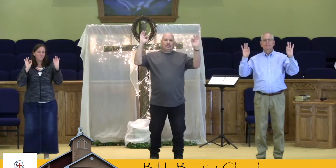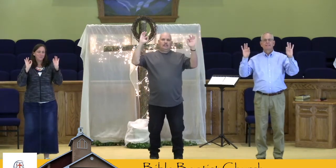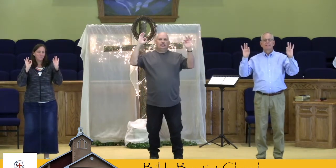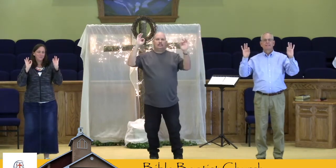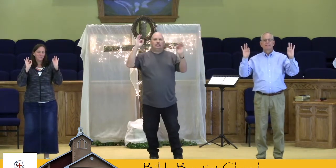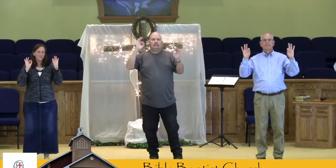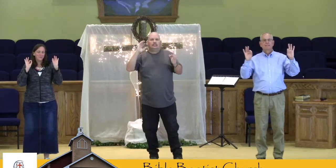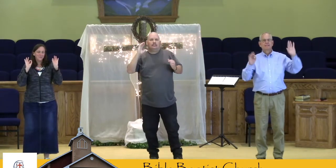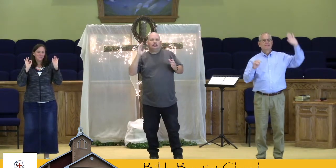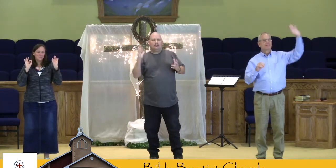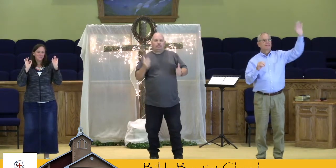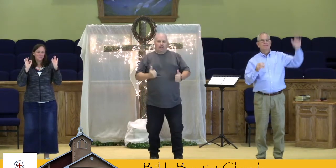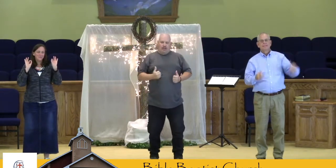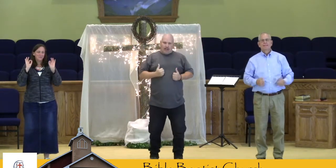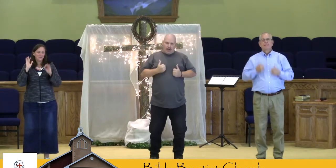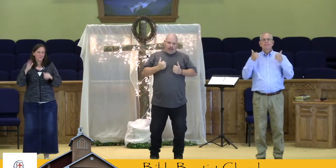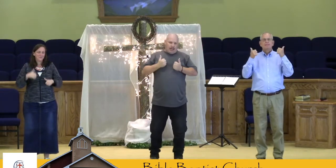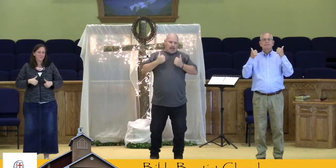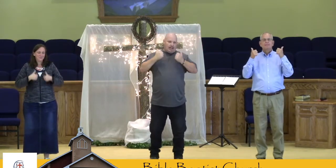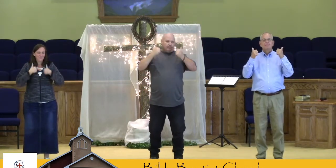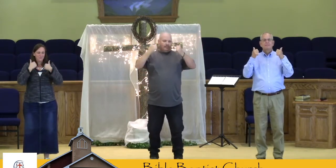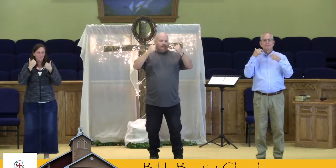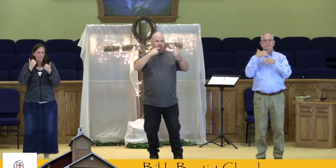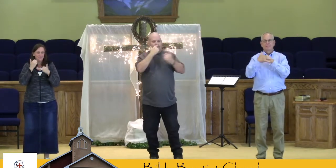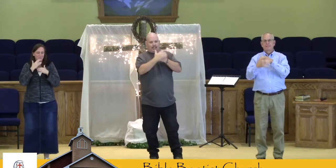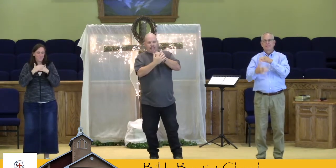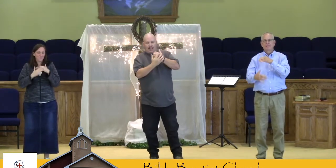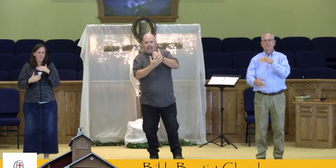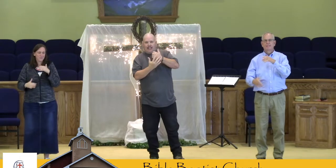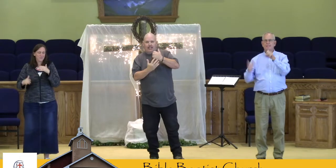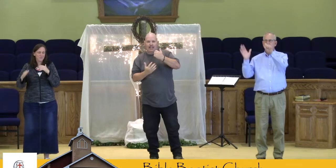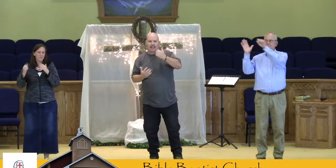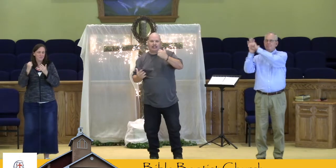Freely his lifeblood